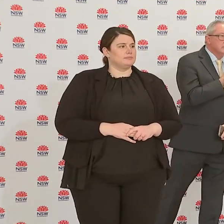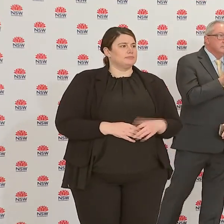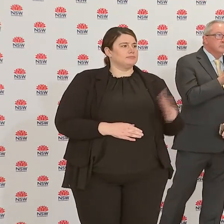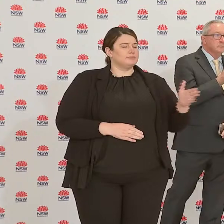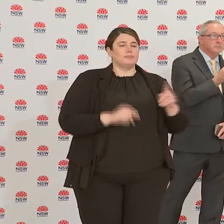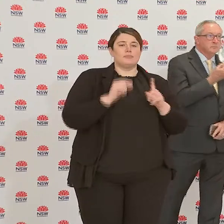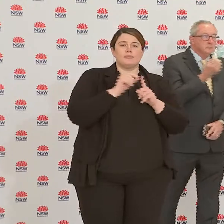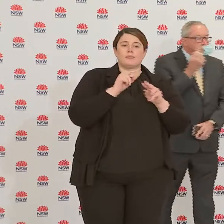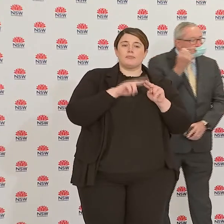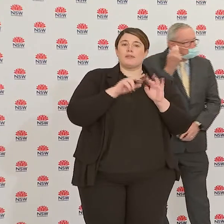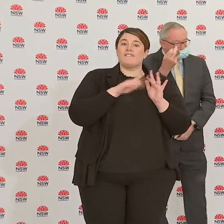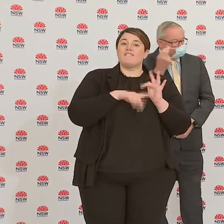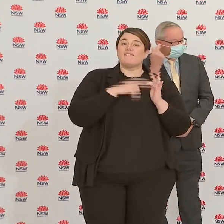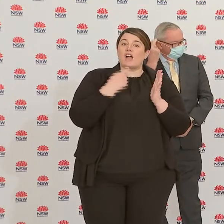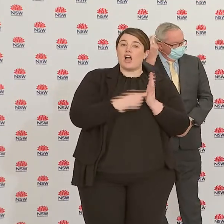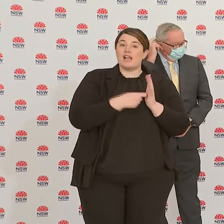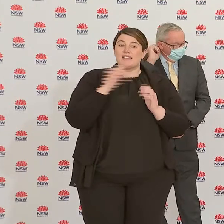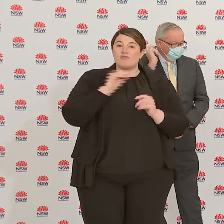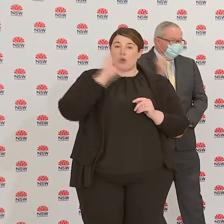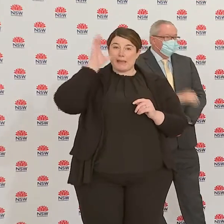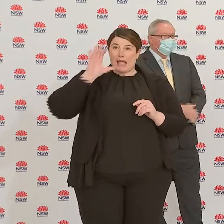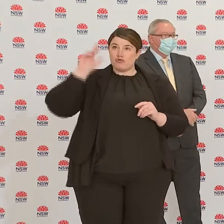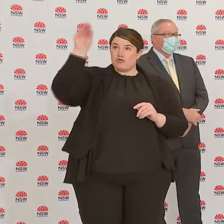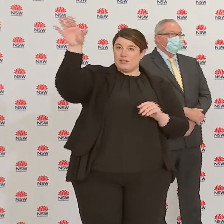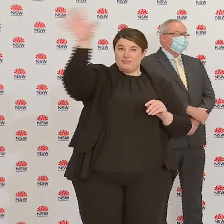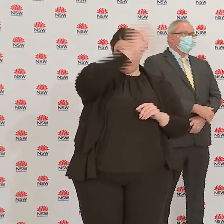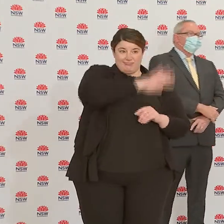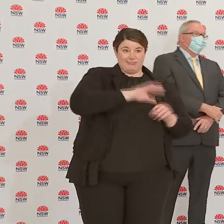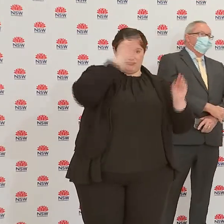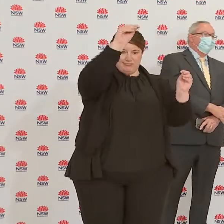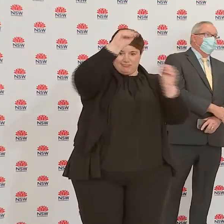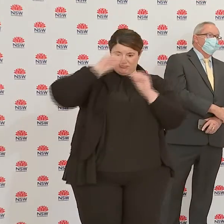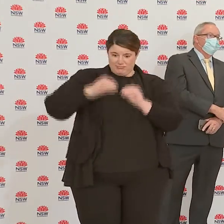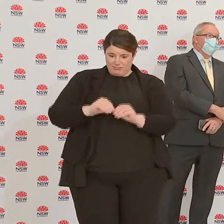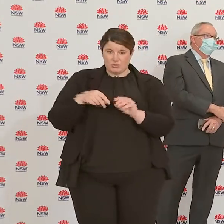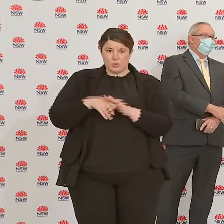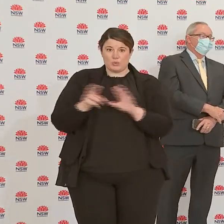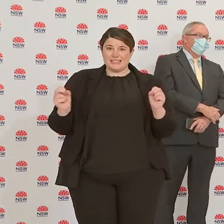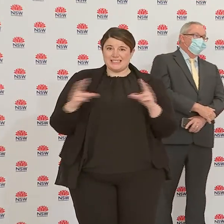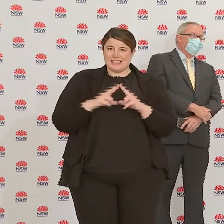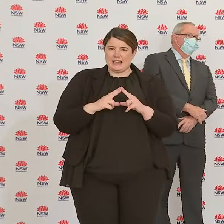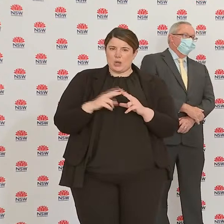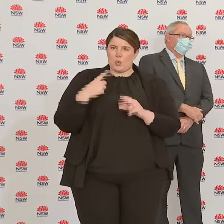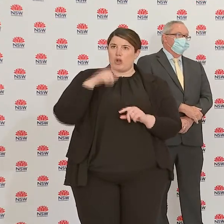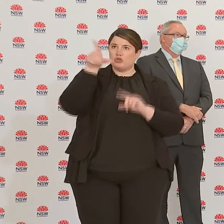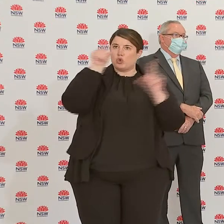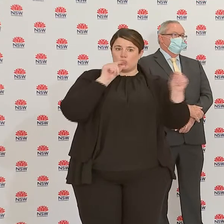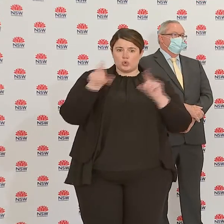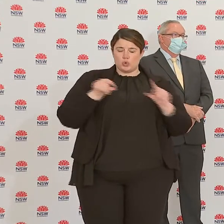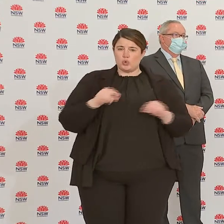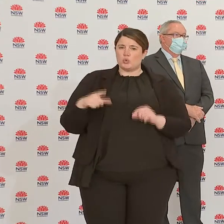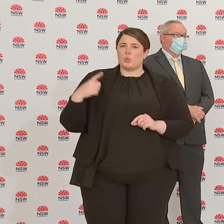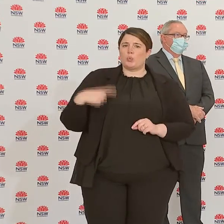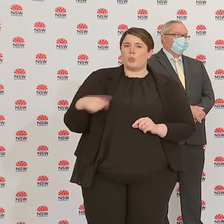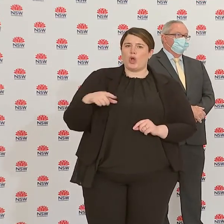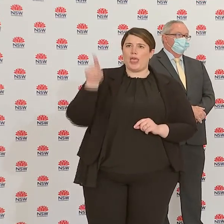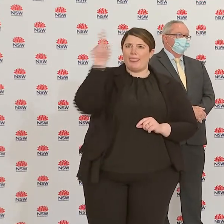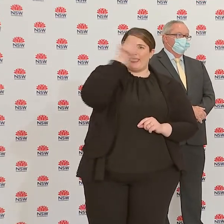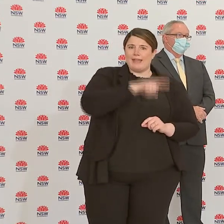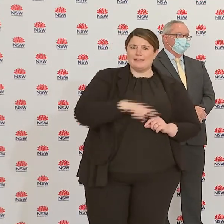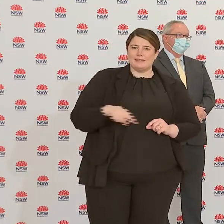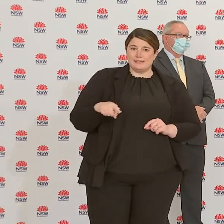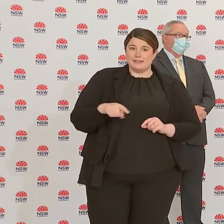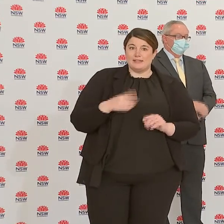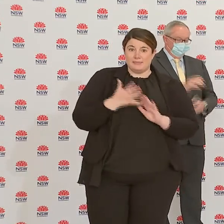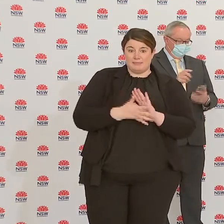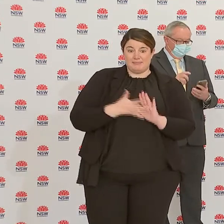the Pfizer redistribution from regional areas, why have those regional areas been chosen? Which ones have been chosen? And will this